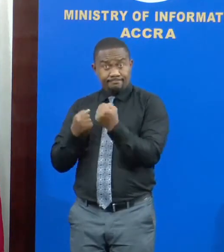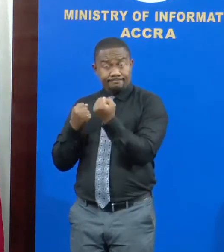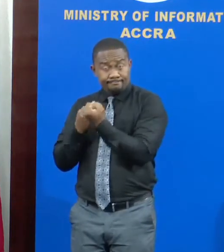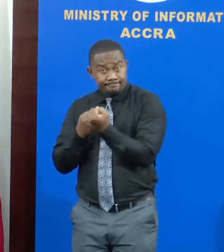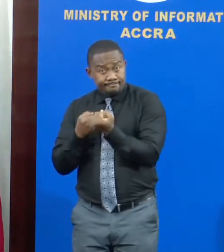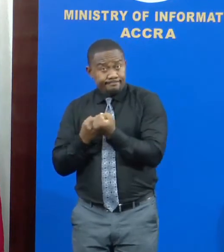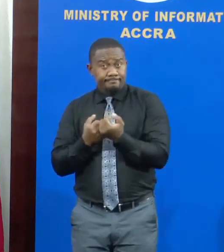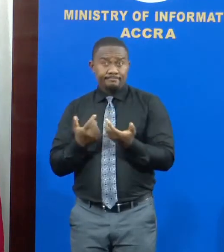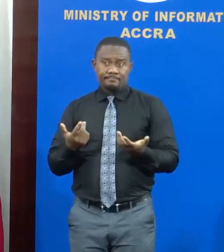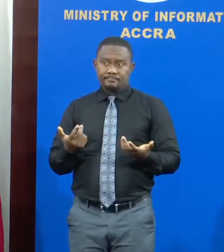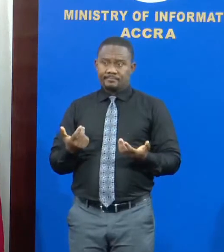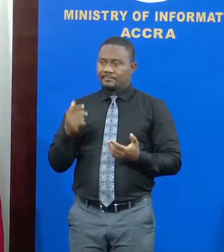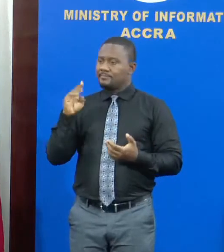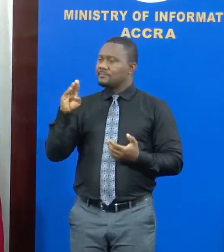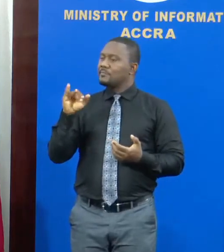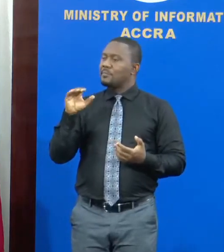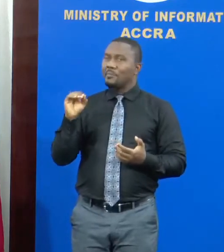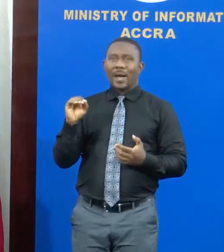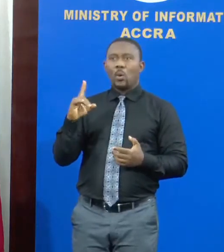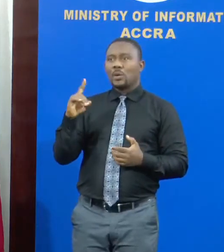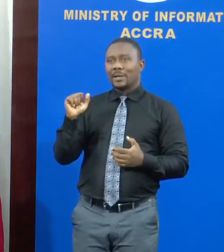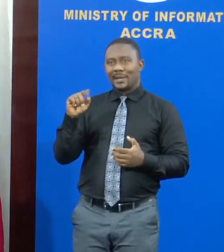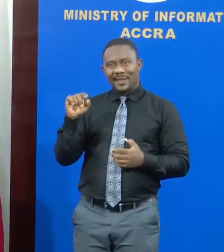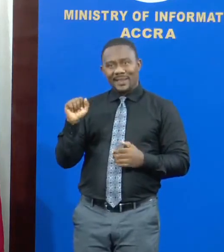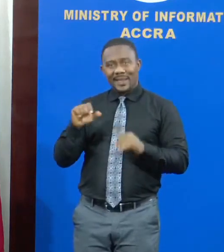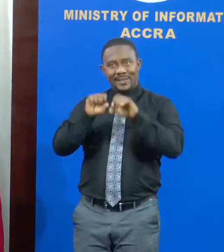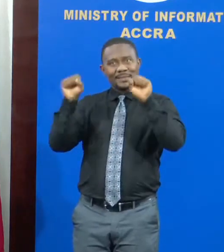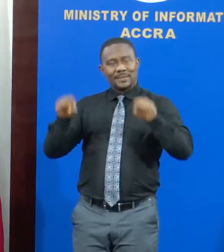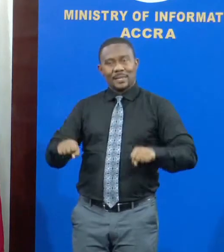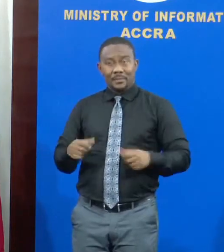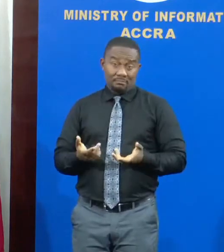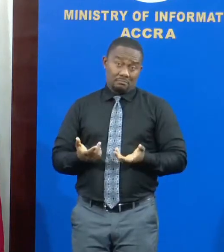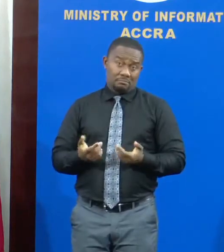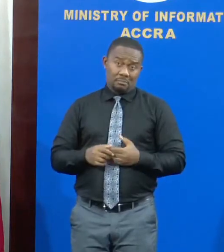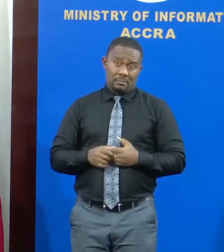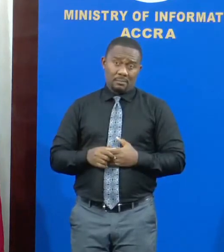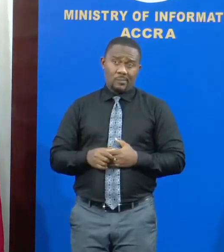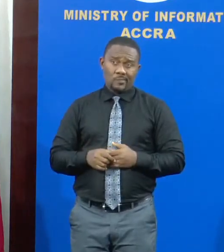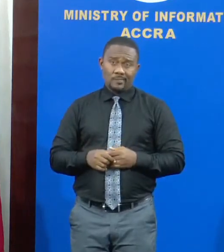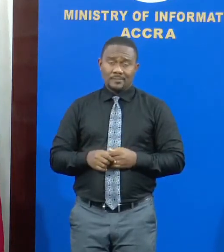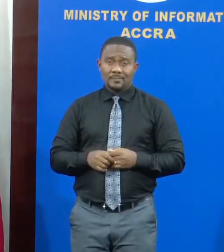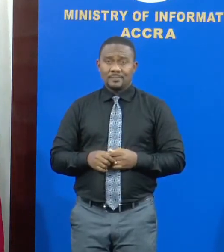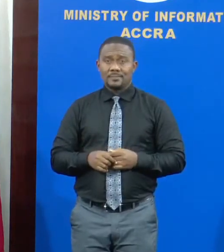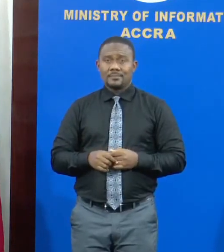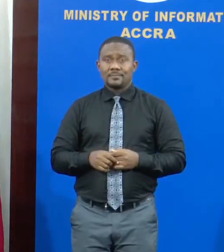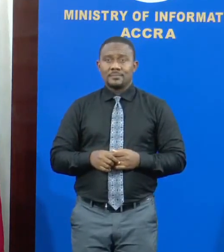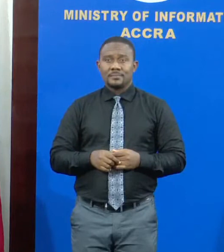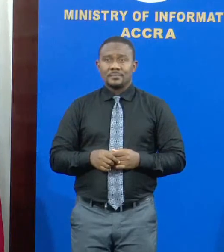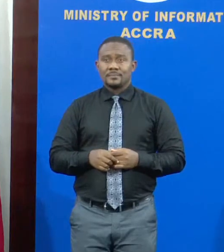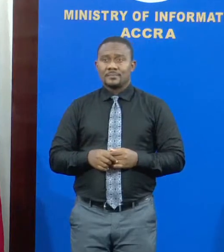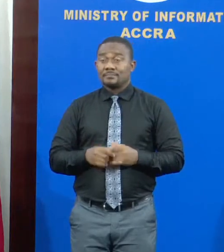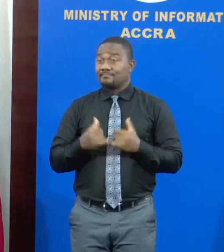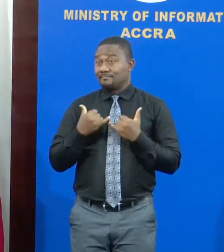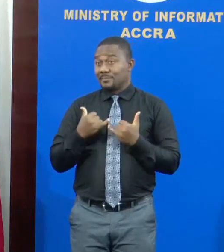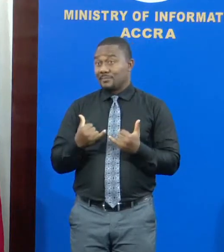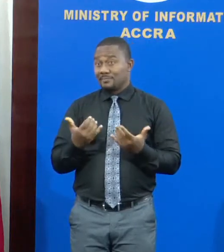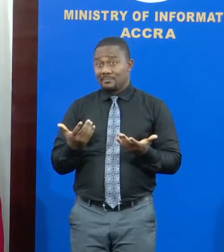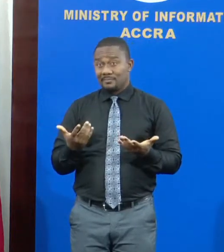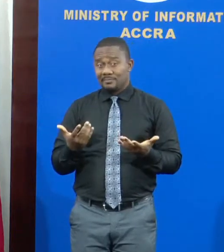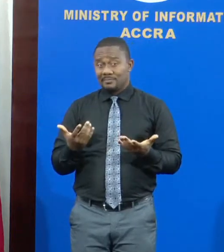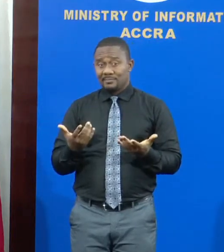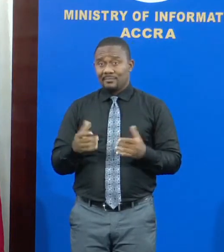our biometric system and whatever the pension administration system that we have. Now we